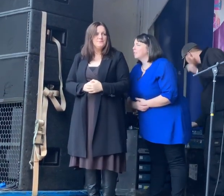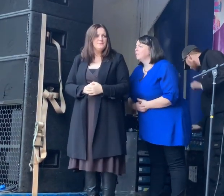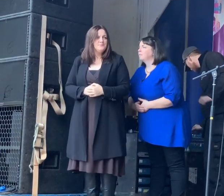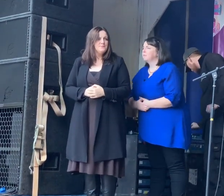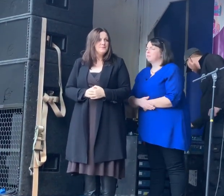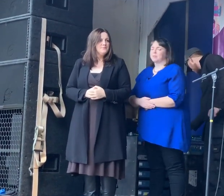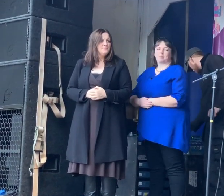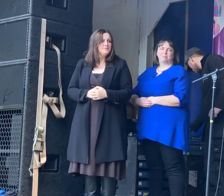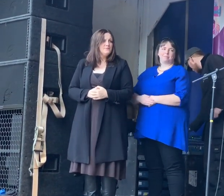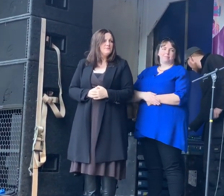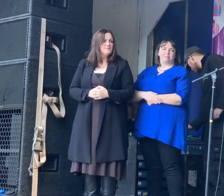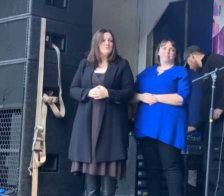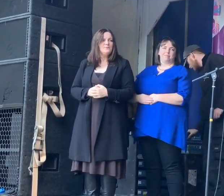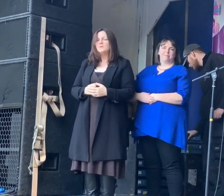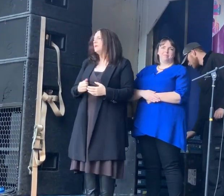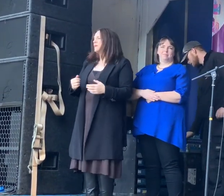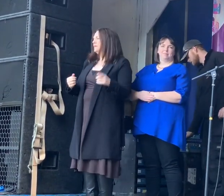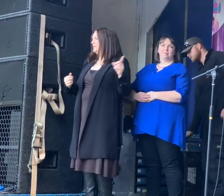Arlette Lyons,